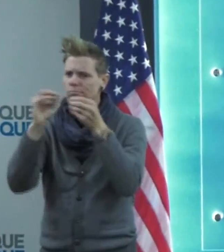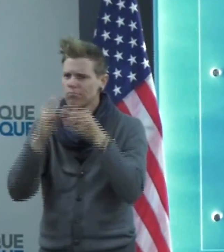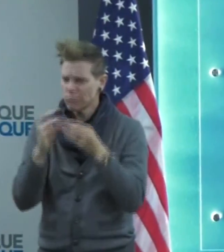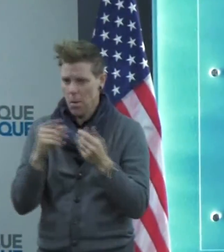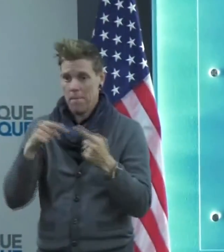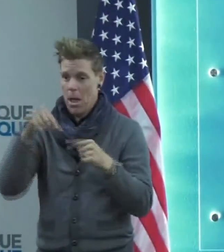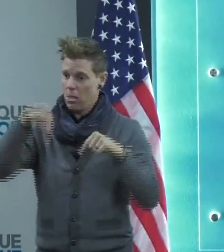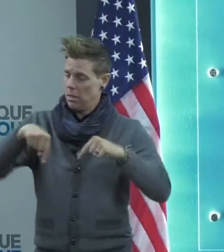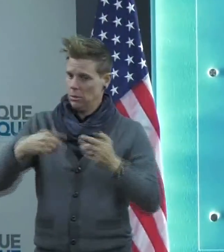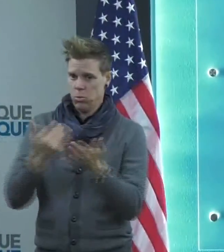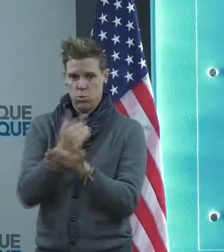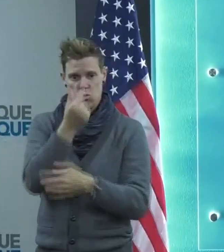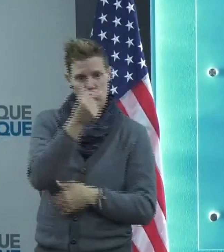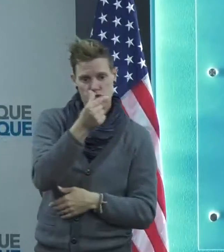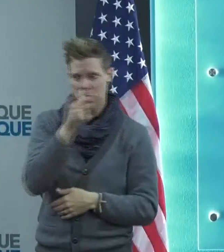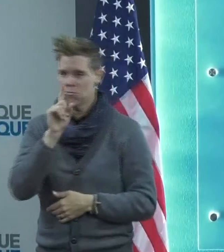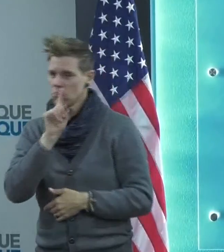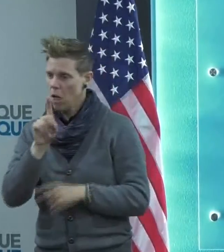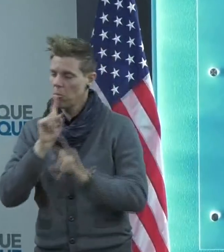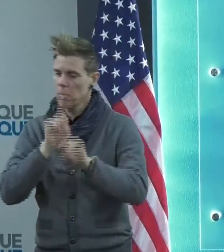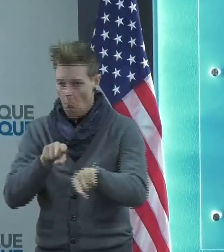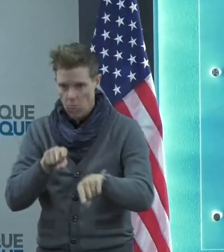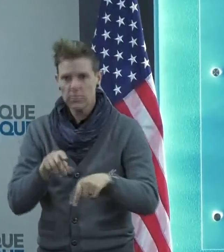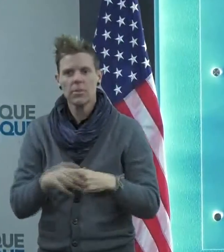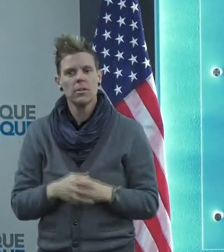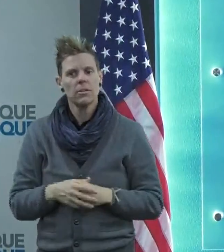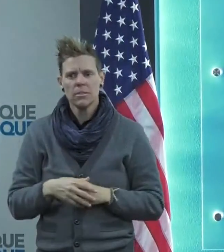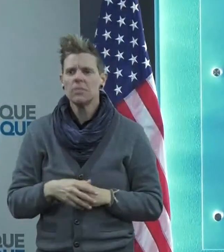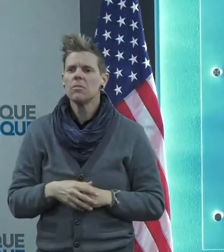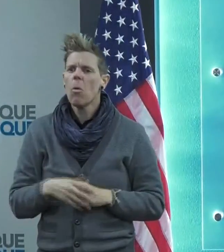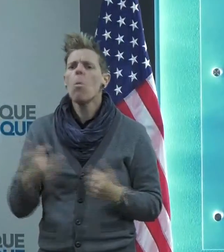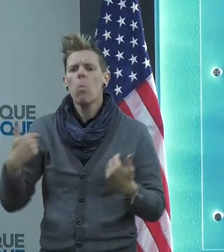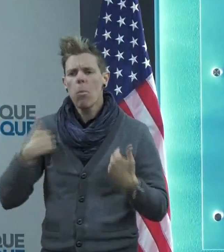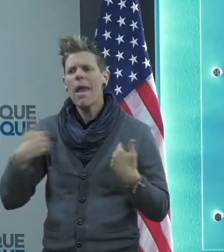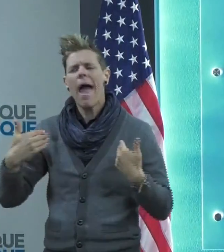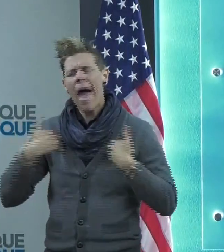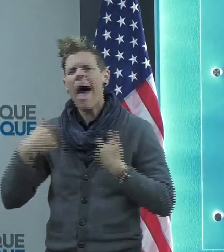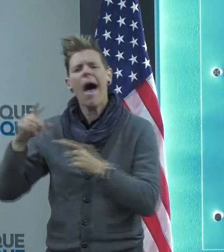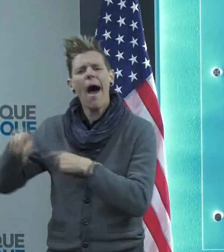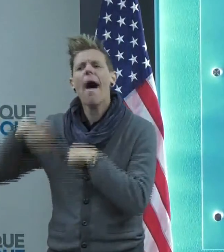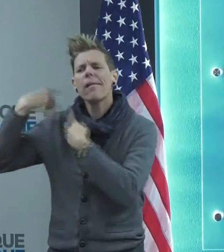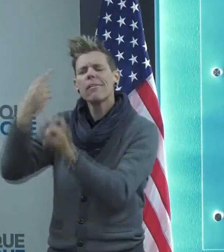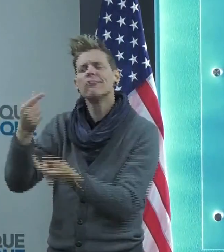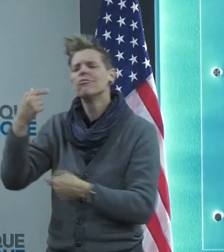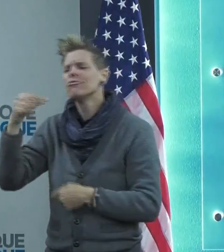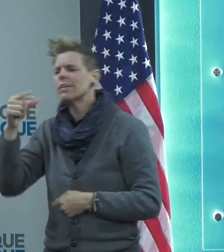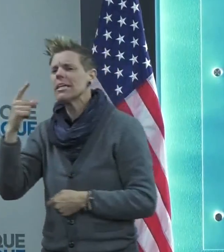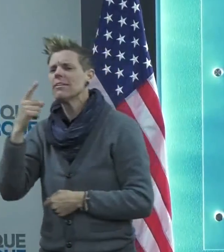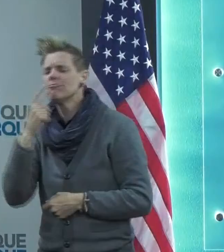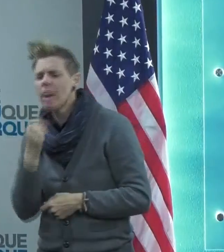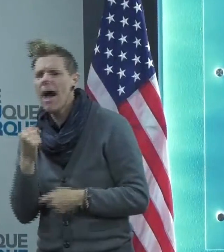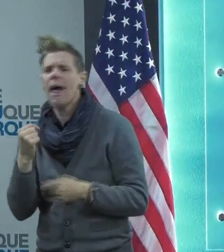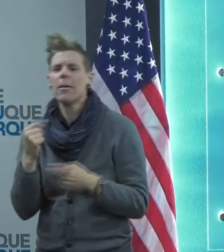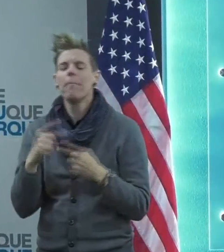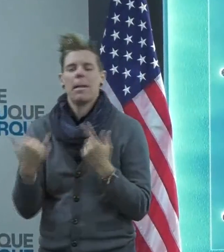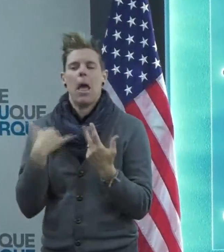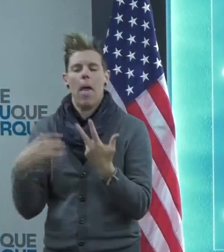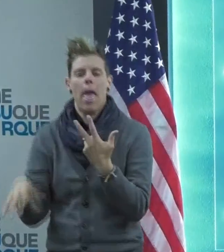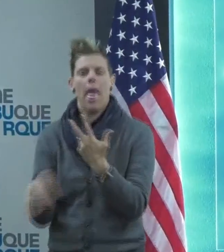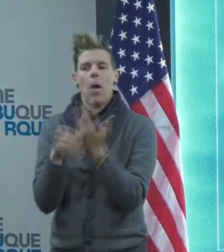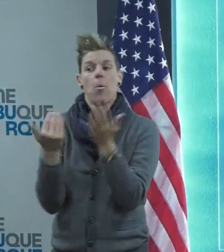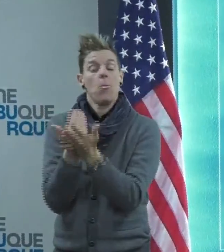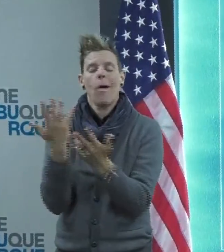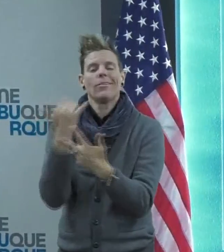mentioned, we've always had the red and green report. We're simply adding yellow is an indication that, again, there were